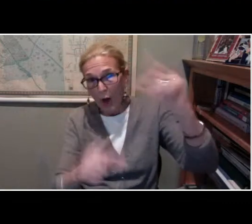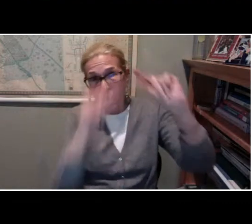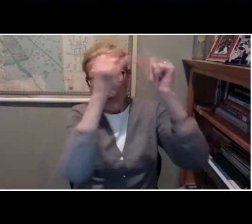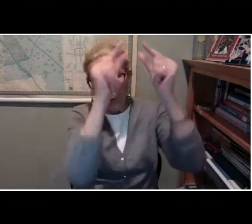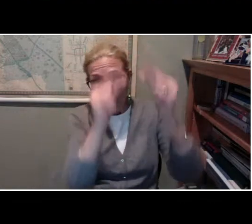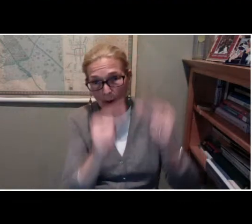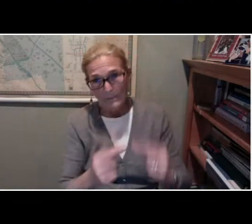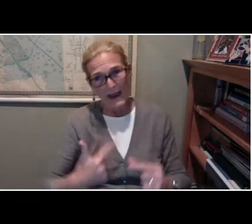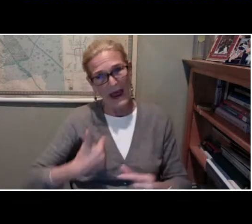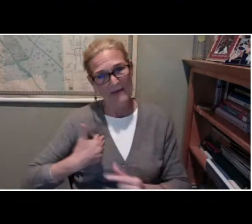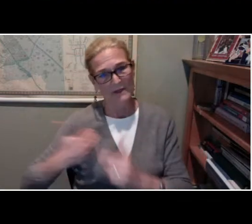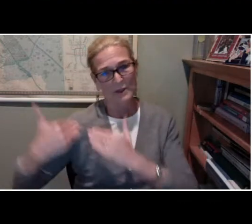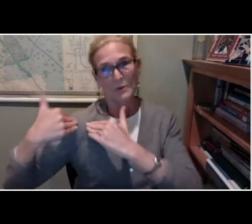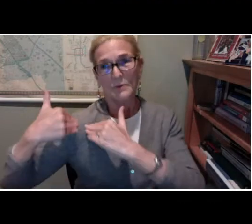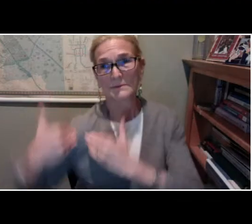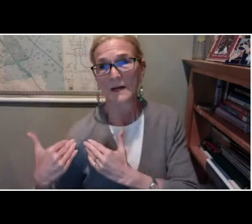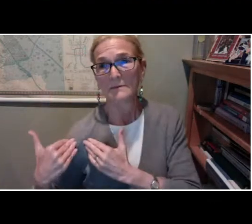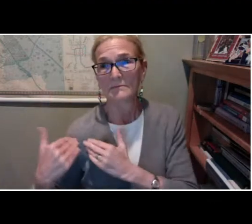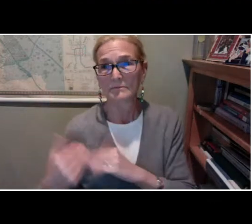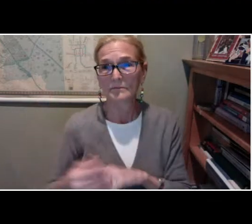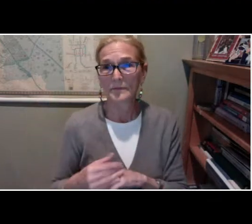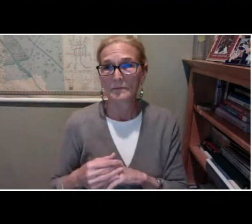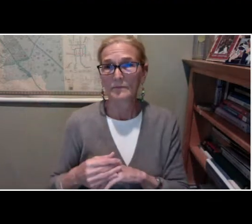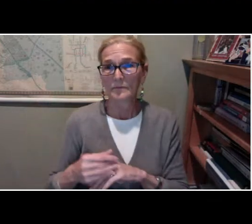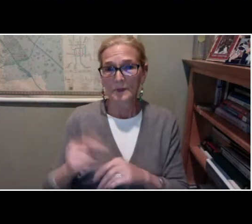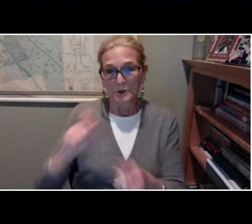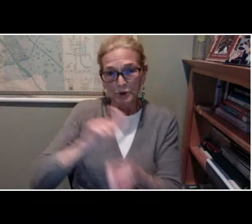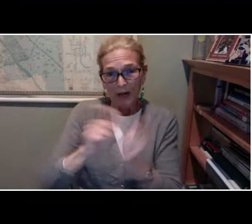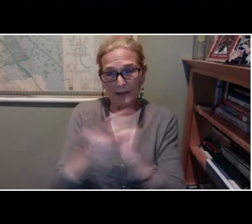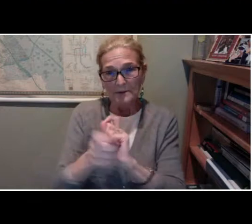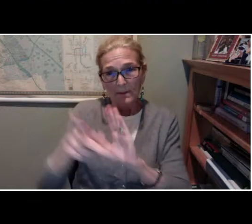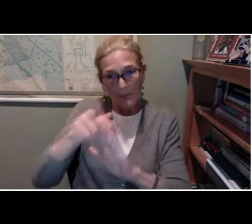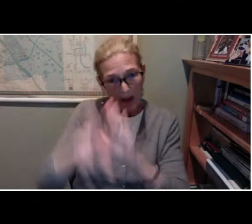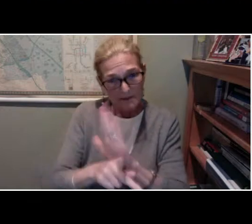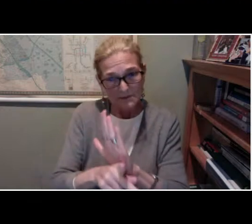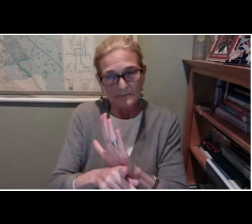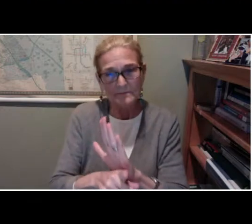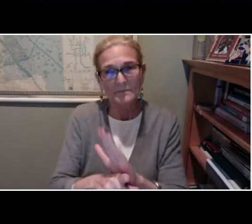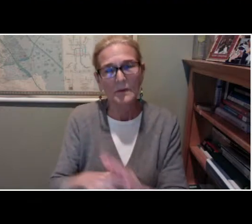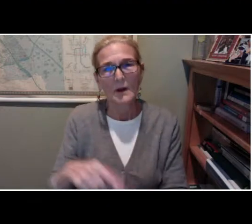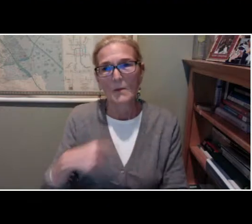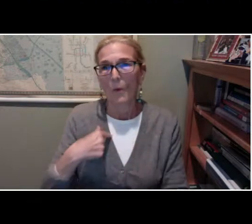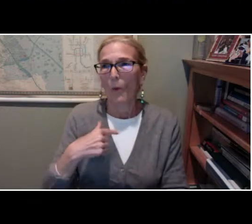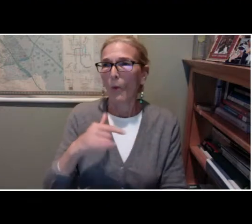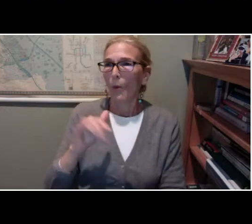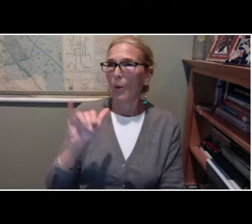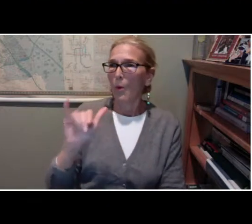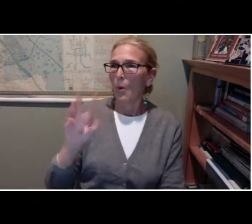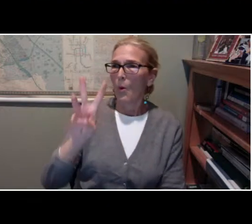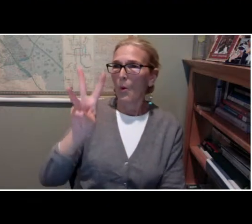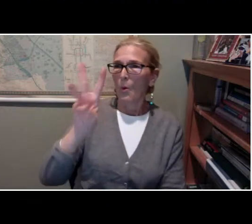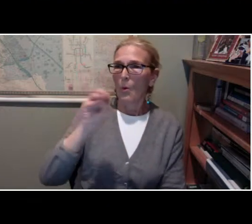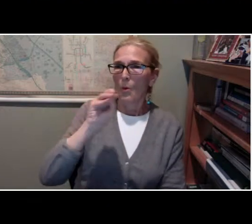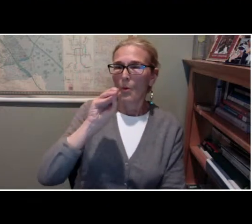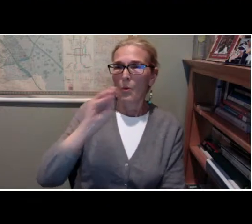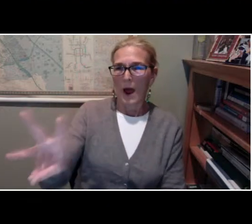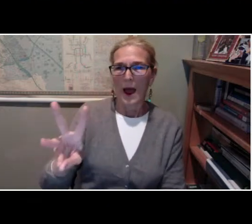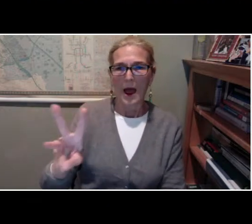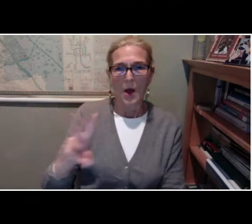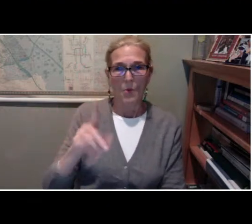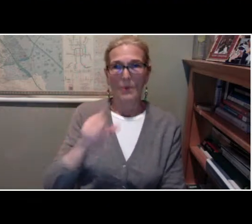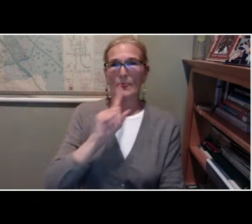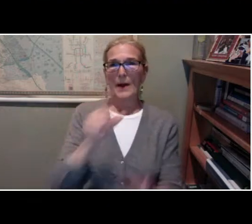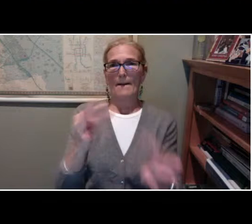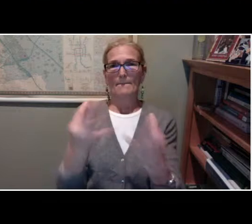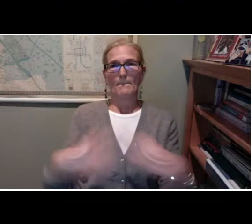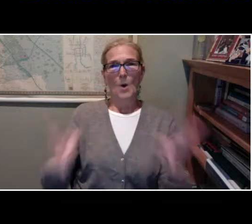a collective responsibility. Remember those eight stakeholders that were mentioned. We have a responsibility, a collective